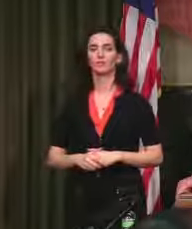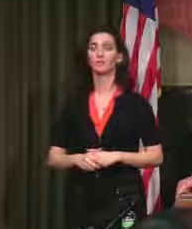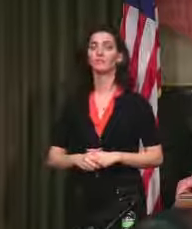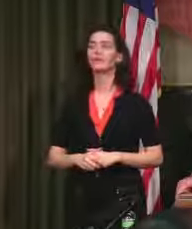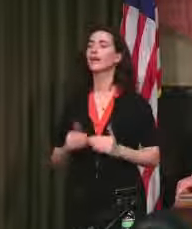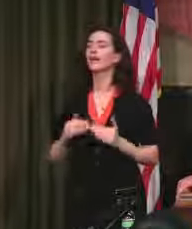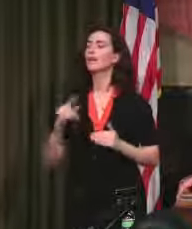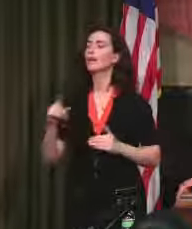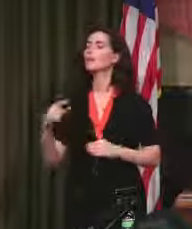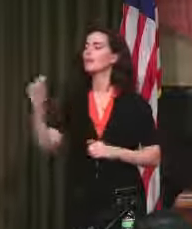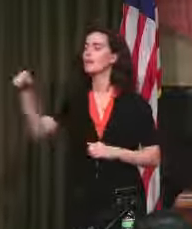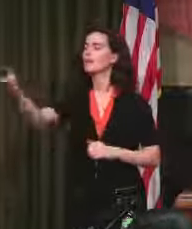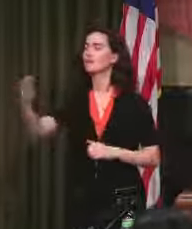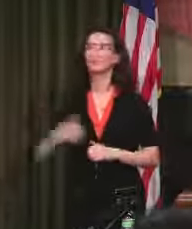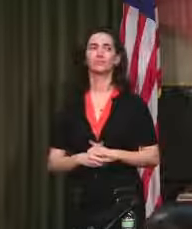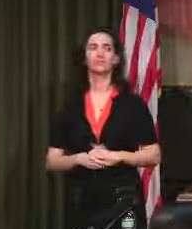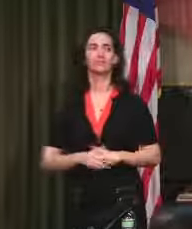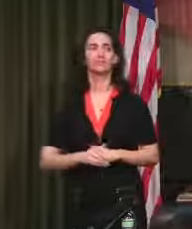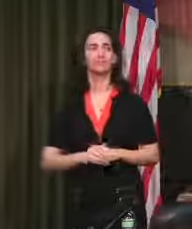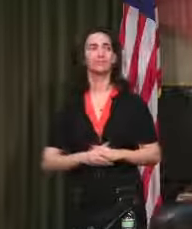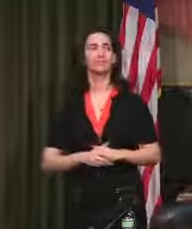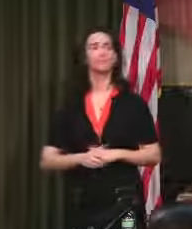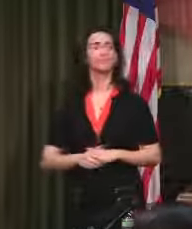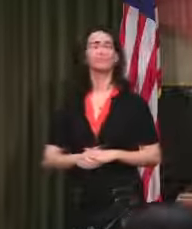Next question. Yes, ma'am.